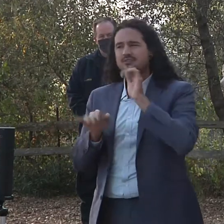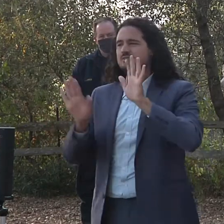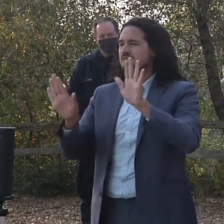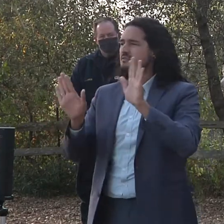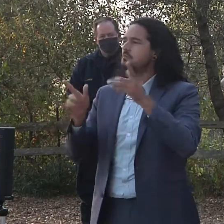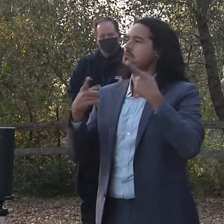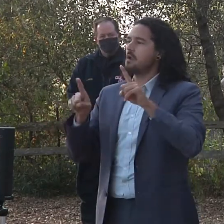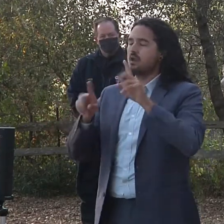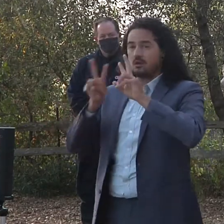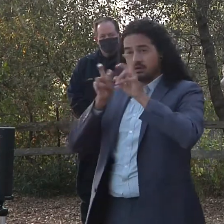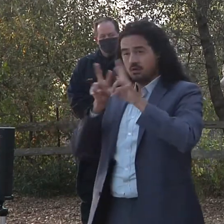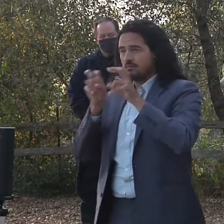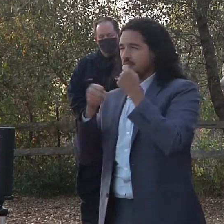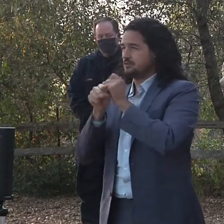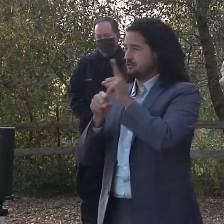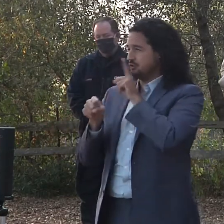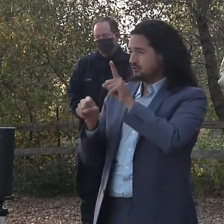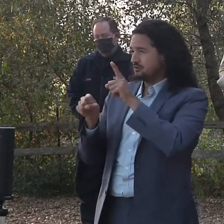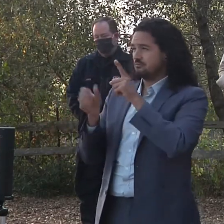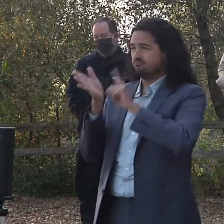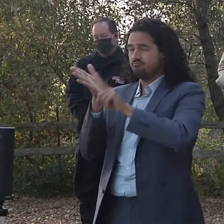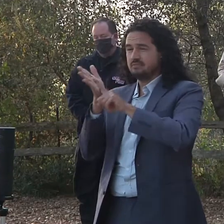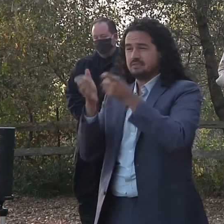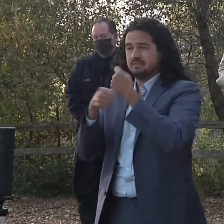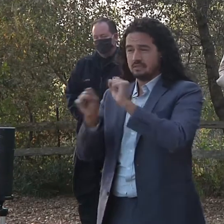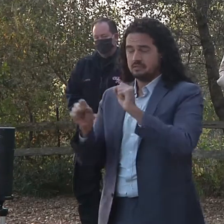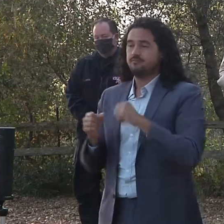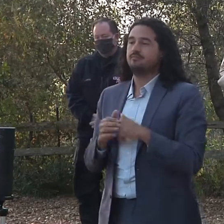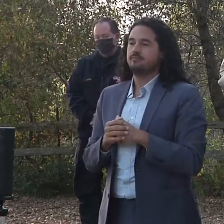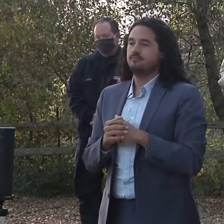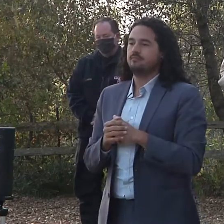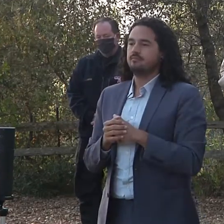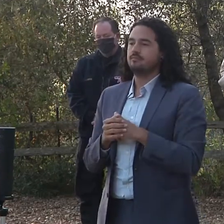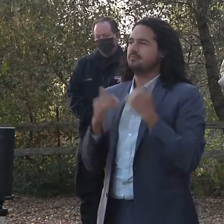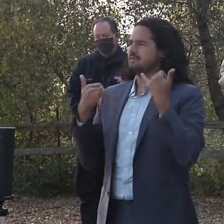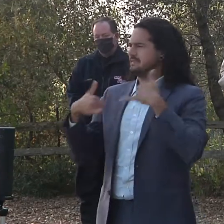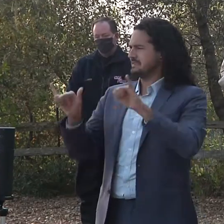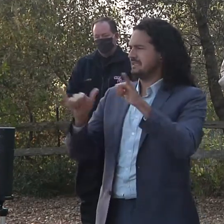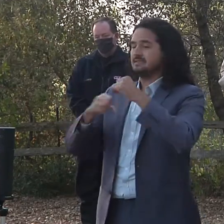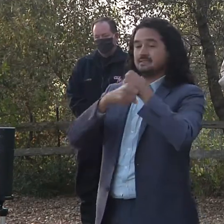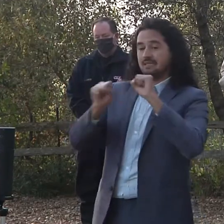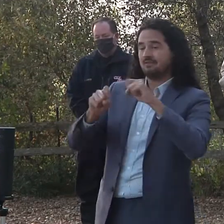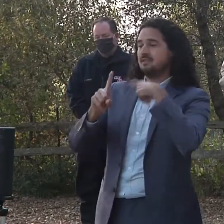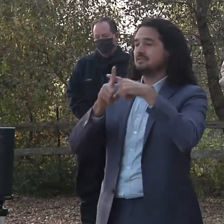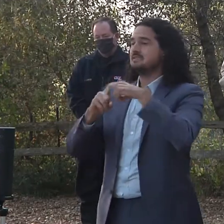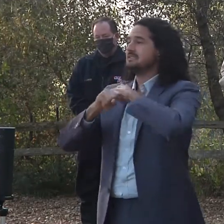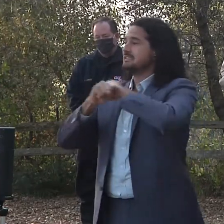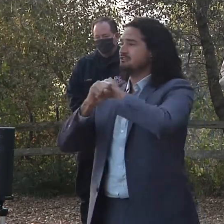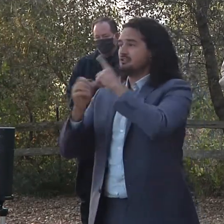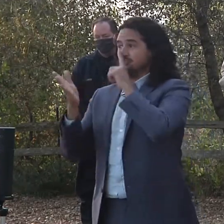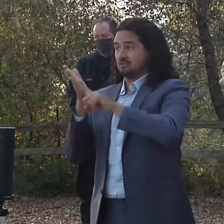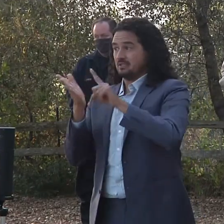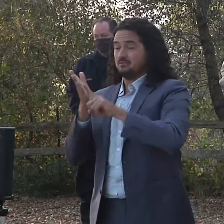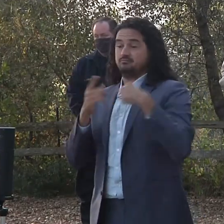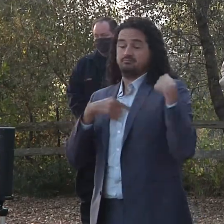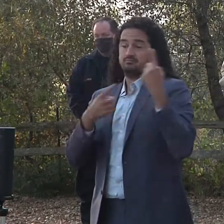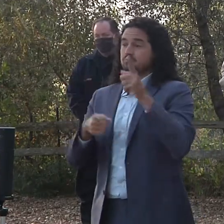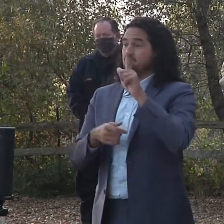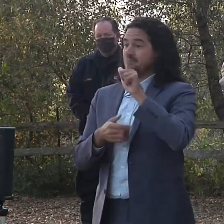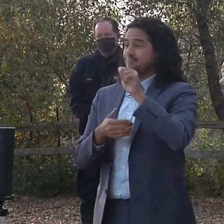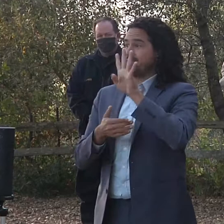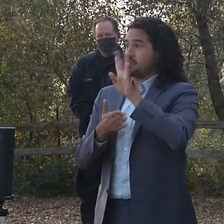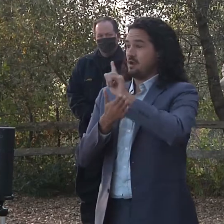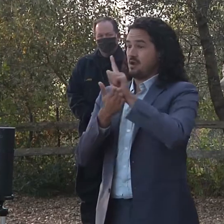do safety and security checks. Over the past 24 hours, we've had 44 personnel going around doing these safety and